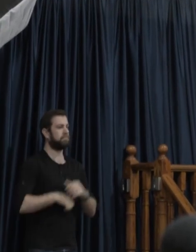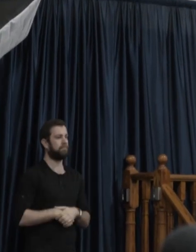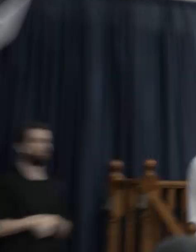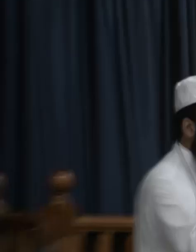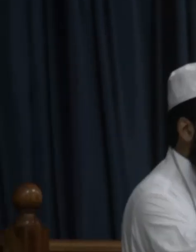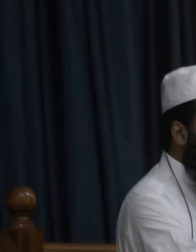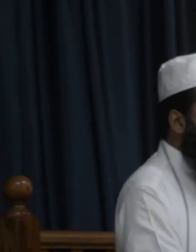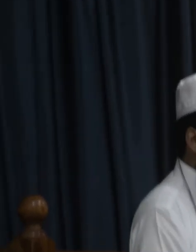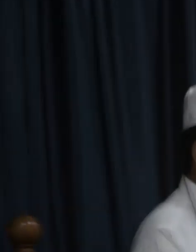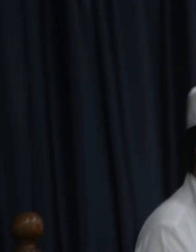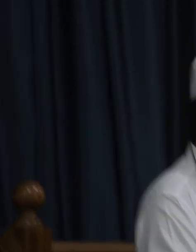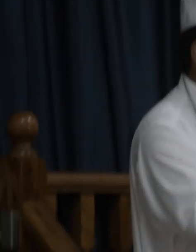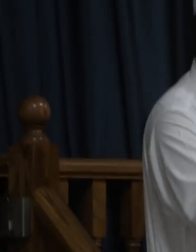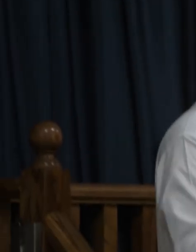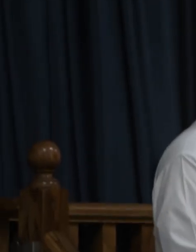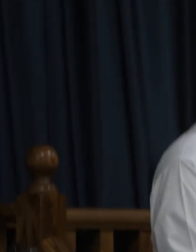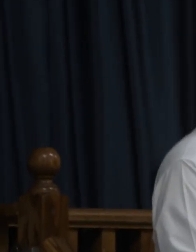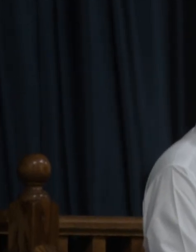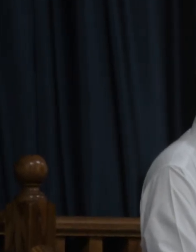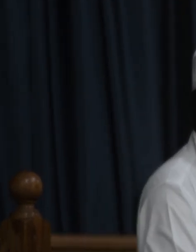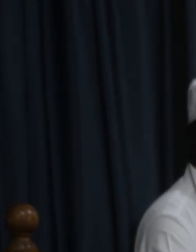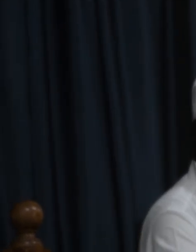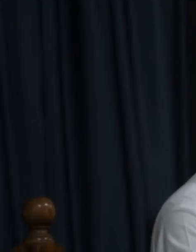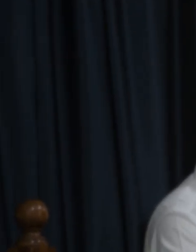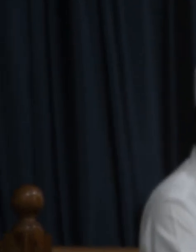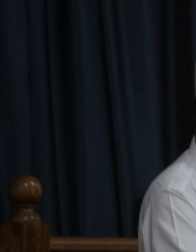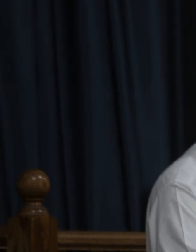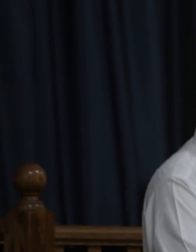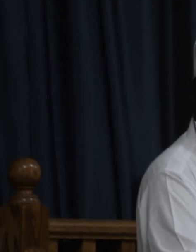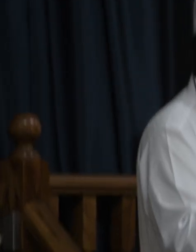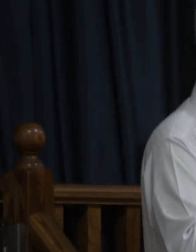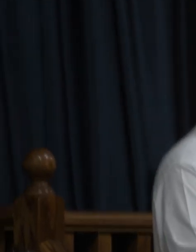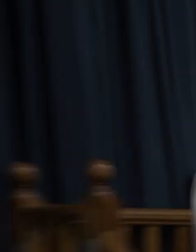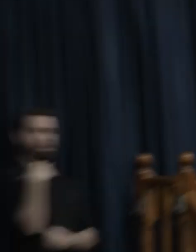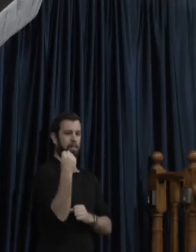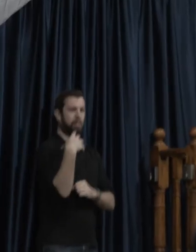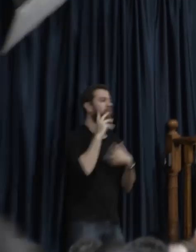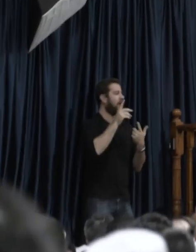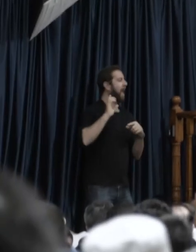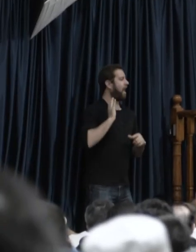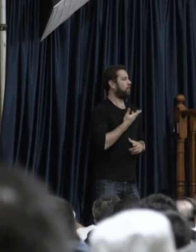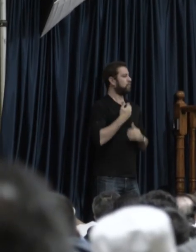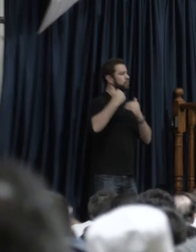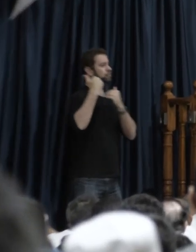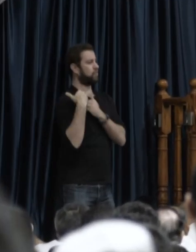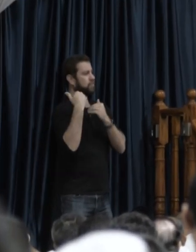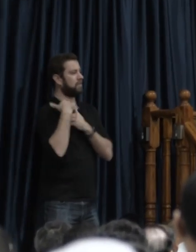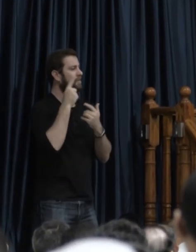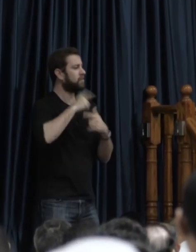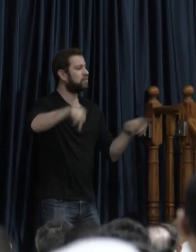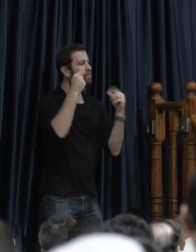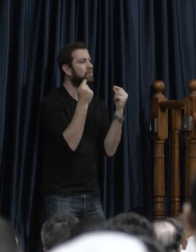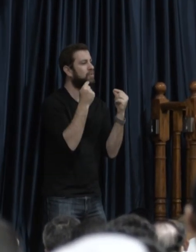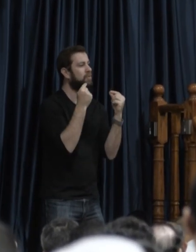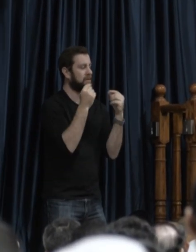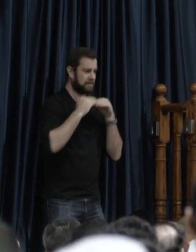How often are we reminded and told that it is our duty in an equal way to